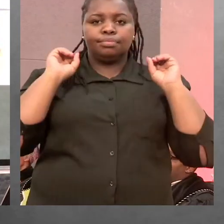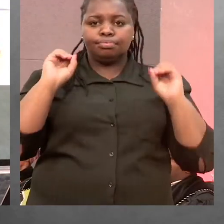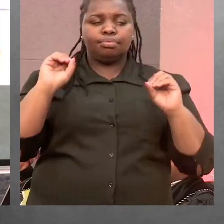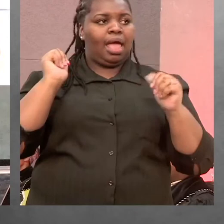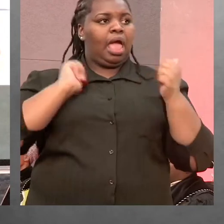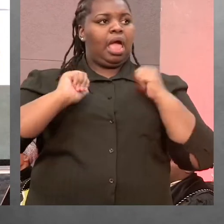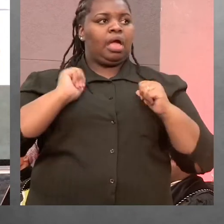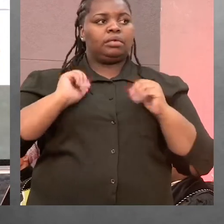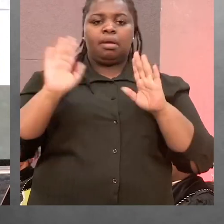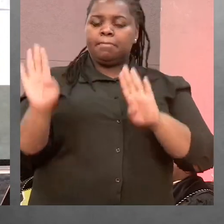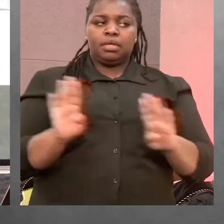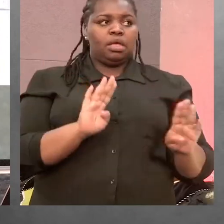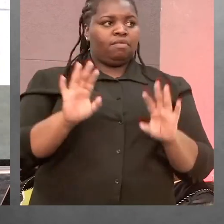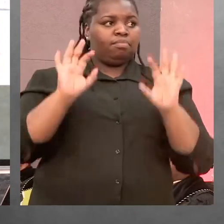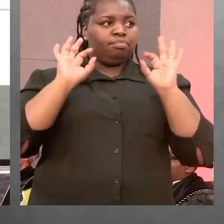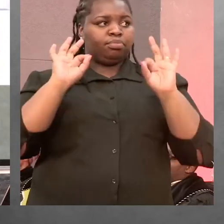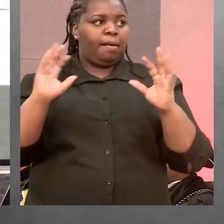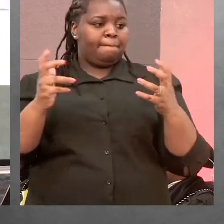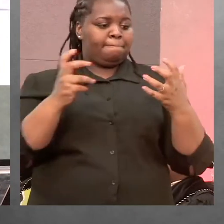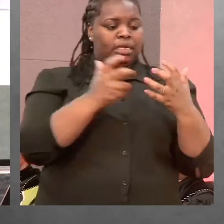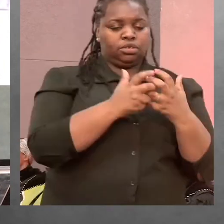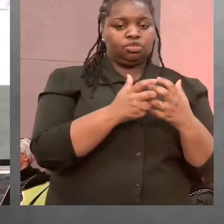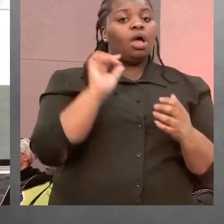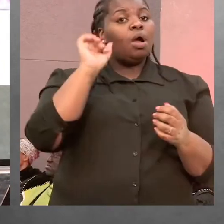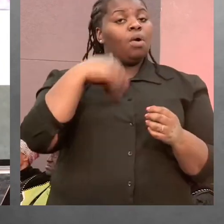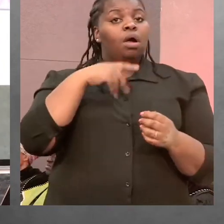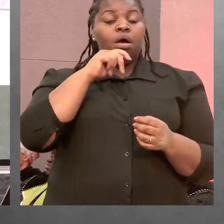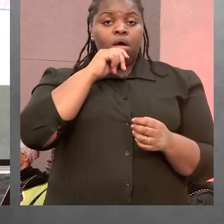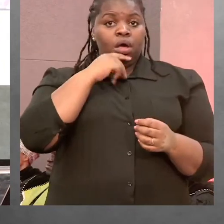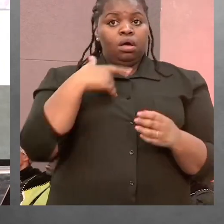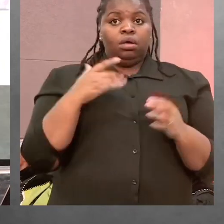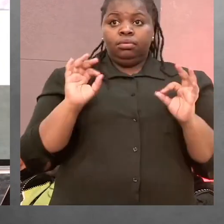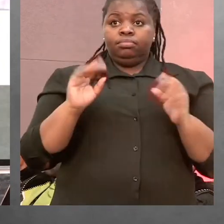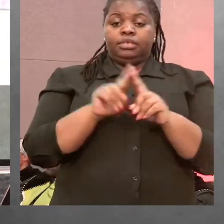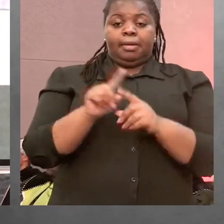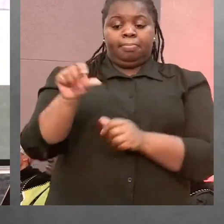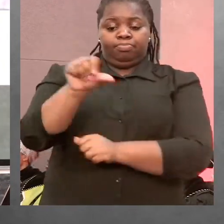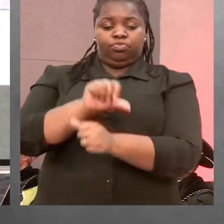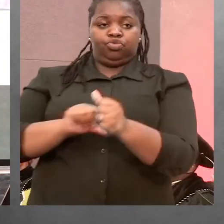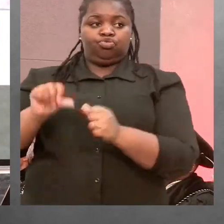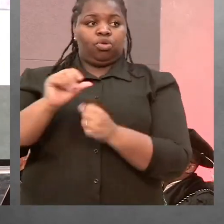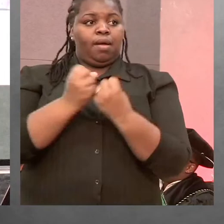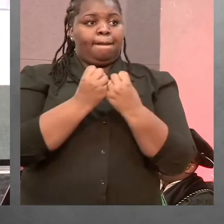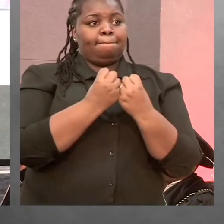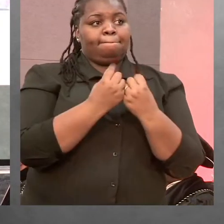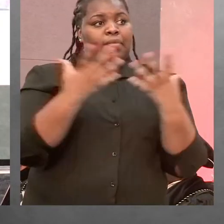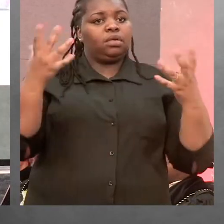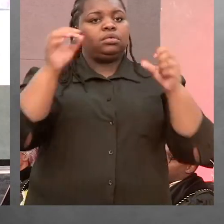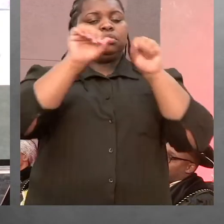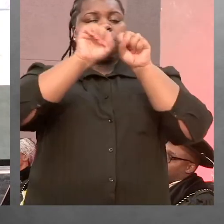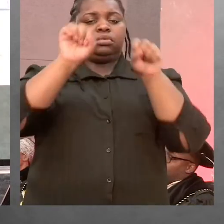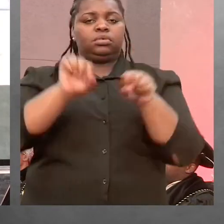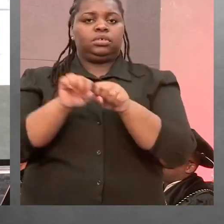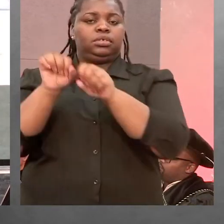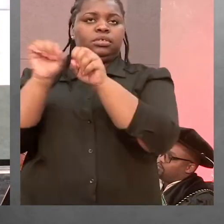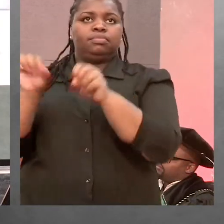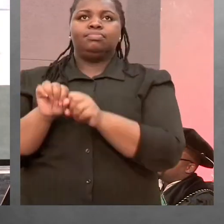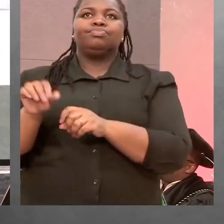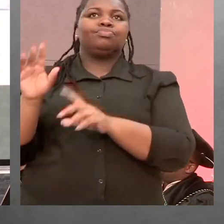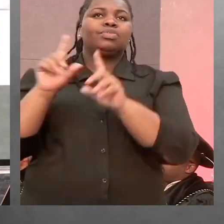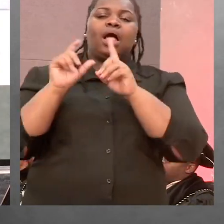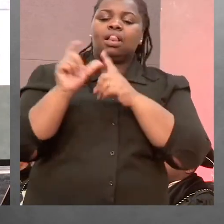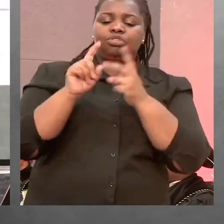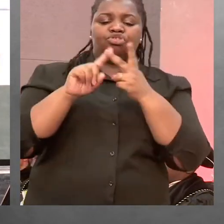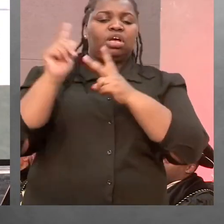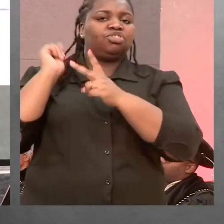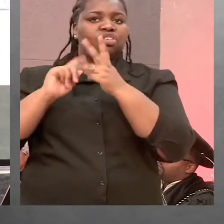behave according to the idea, and we are conditioned and socialized by many human systems. Culture,